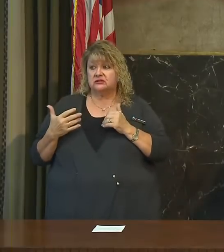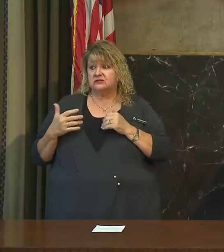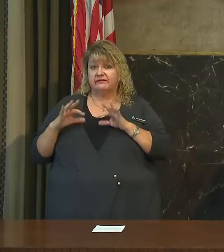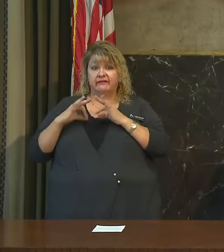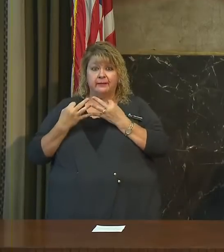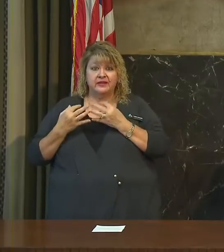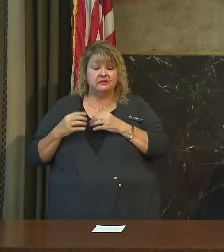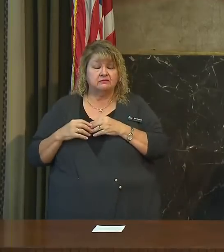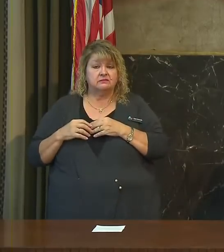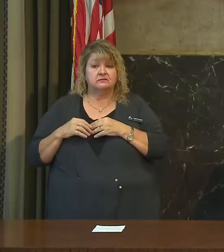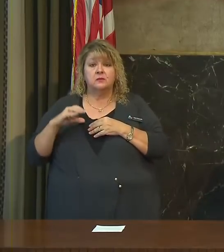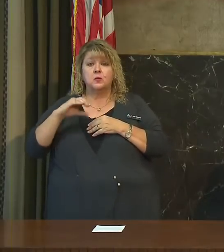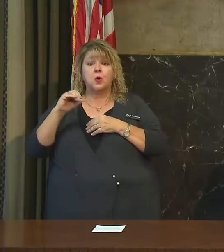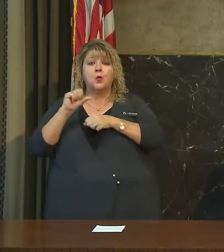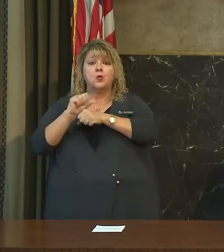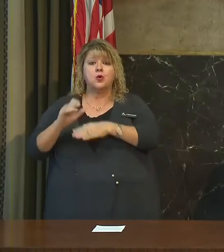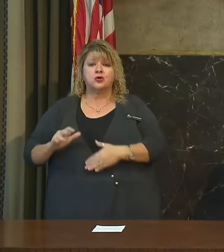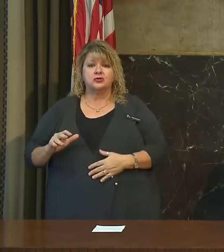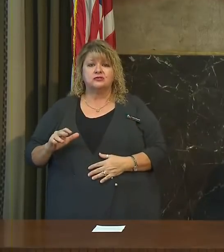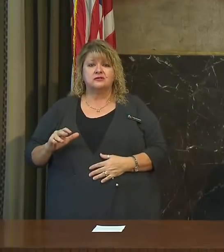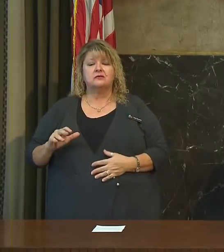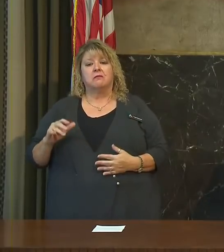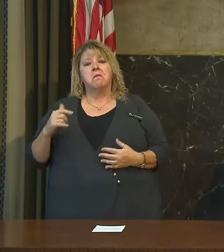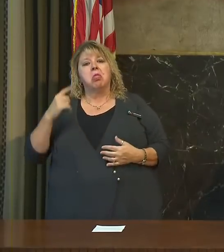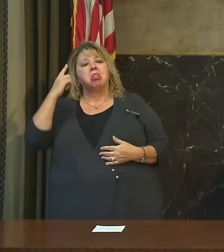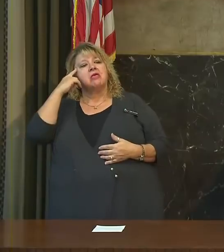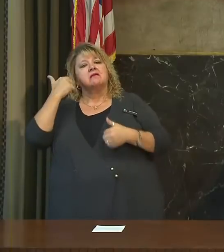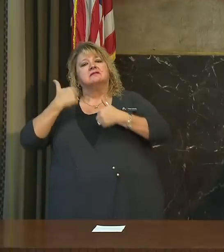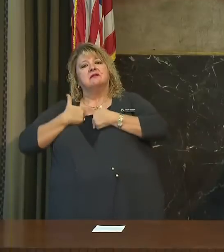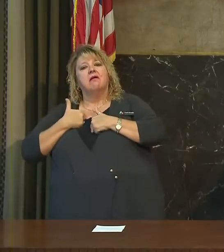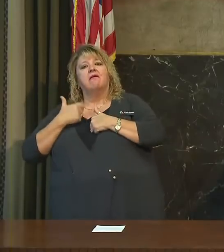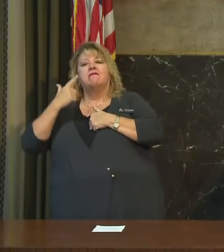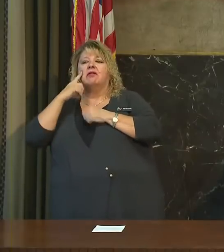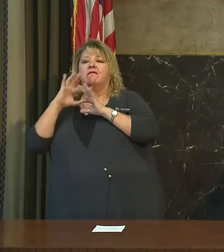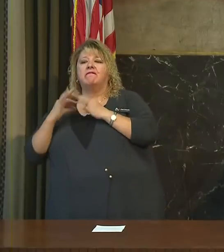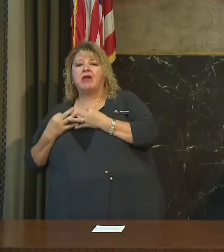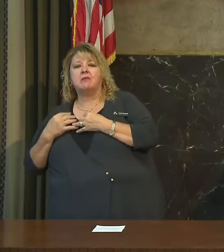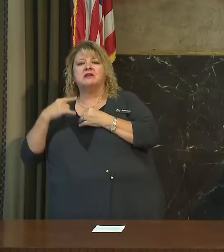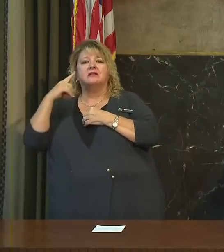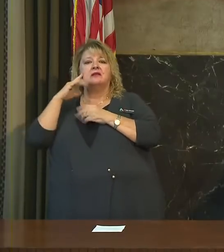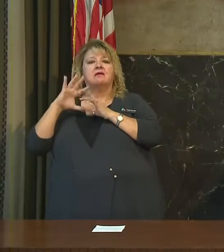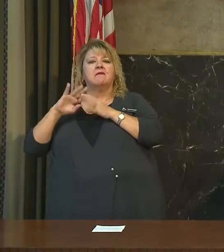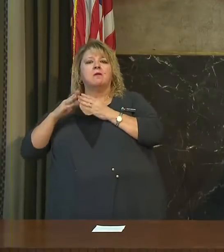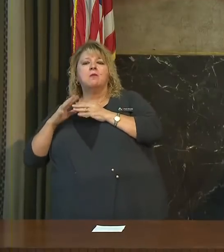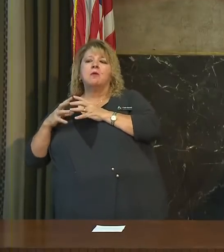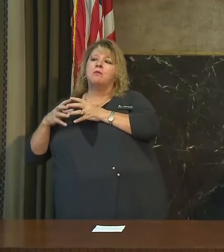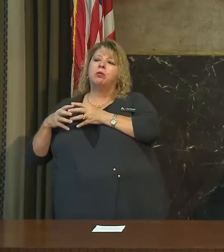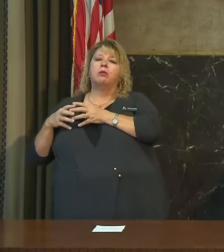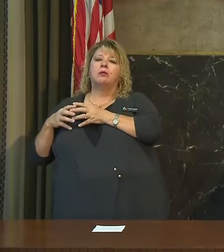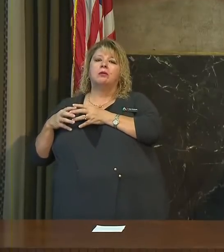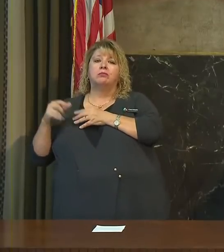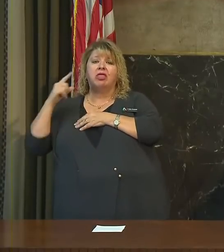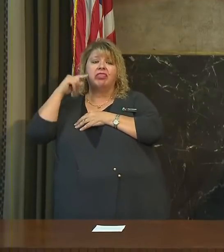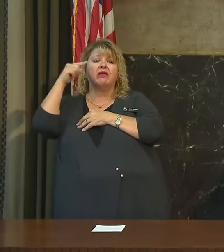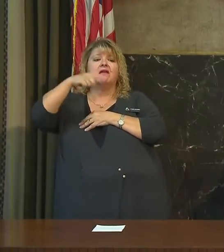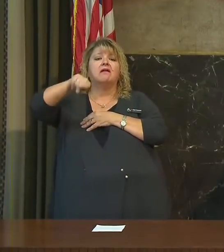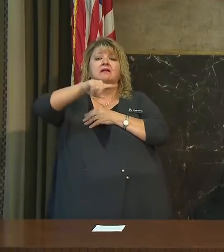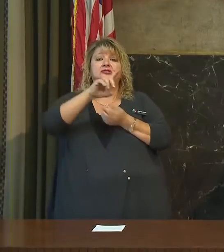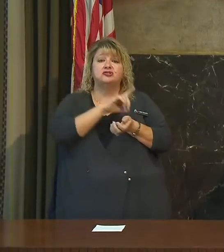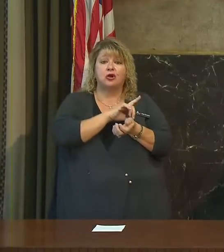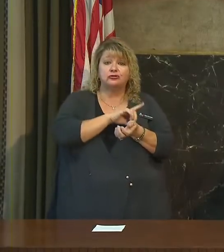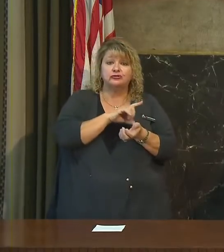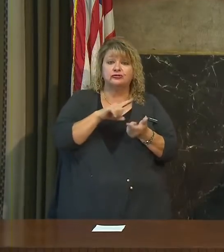think about the doctors, the nurses, the EMTs, the respiratory